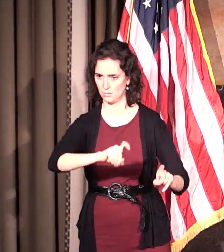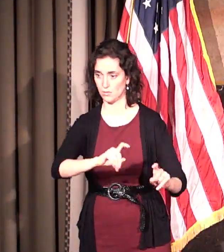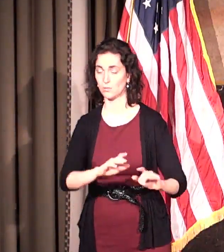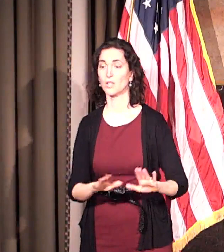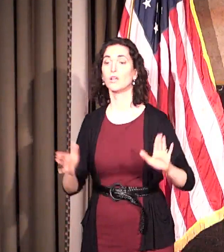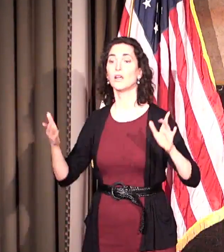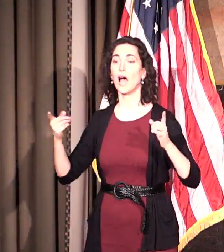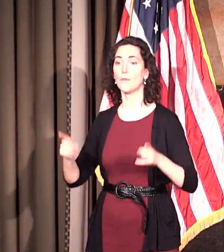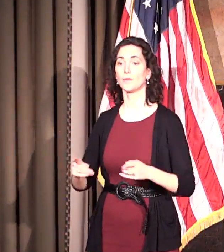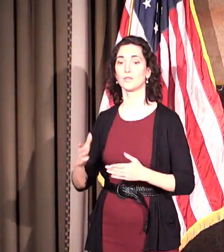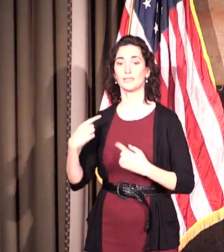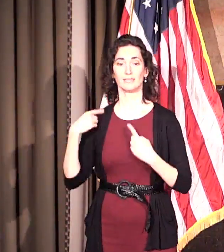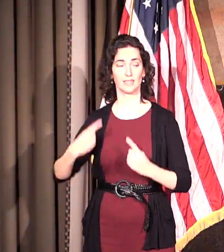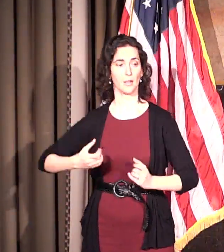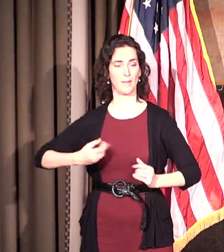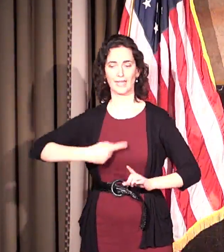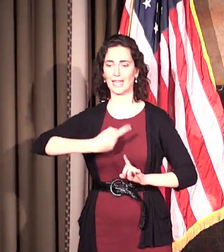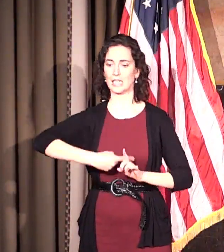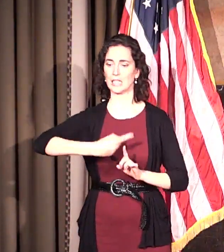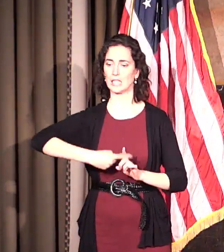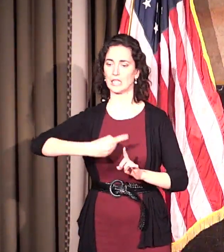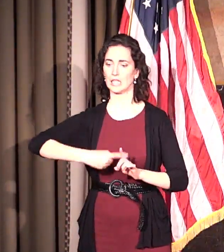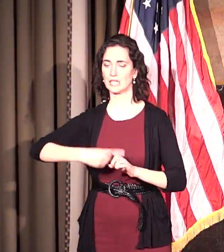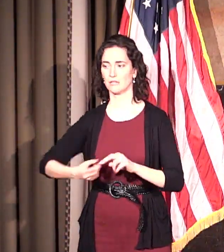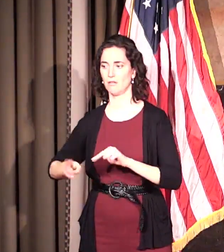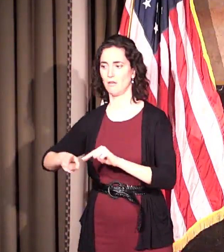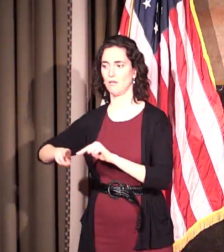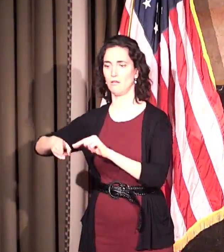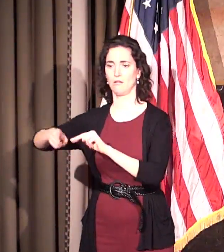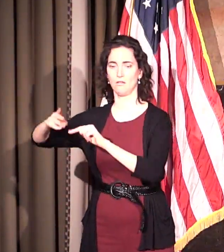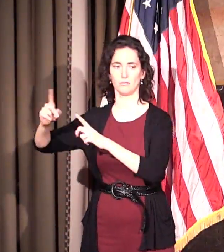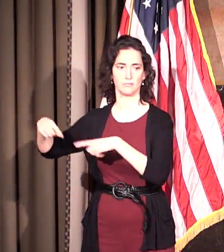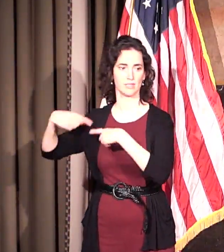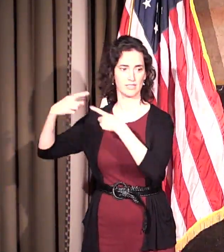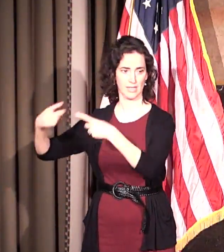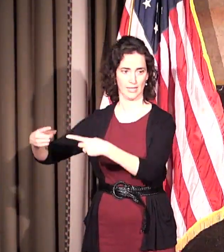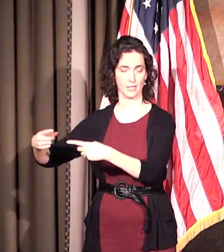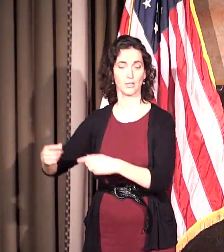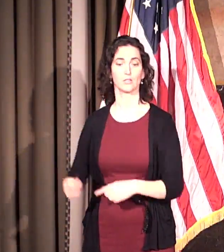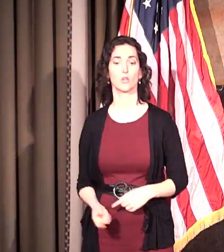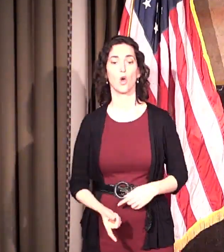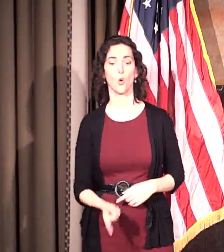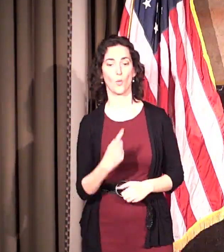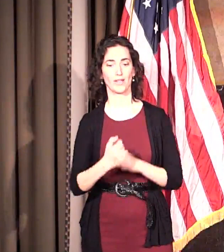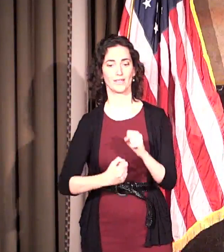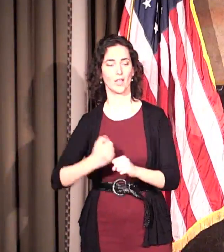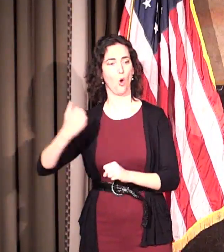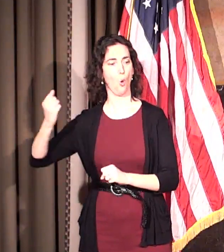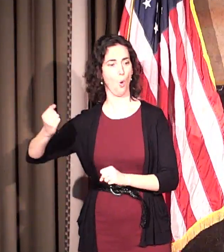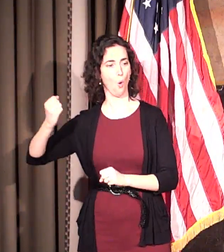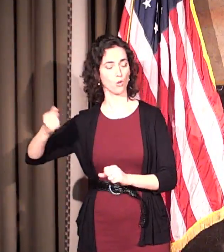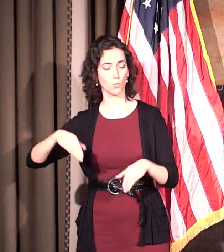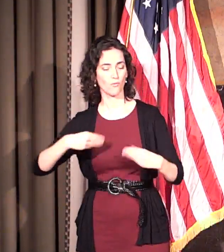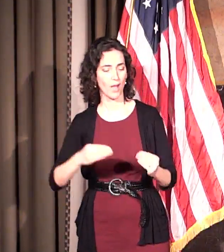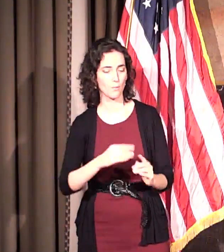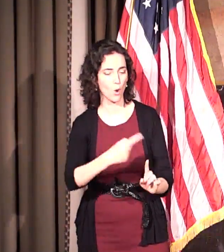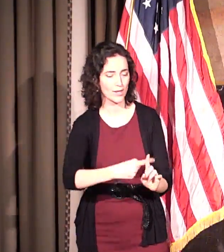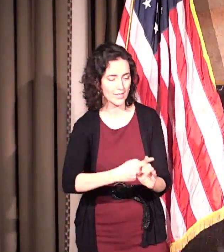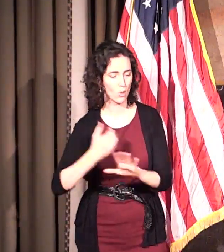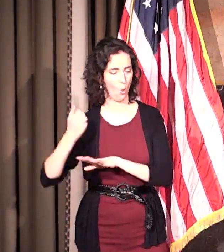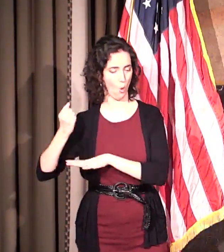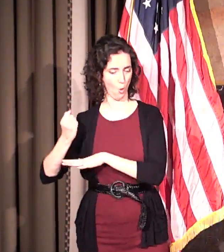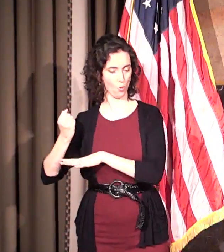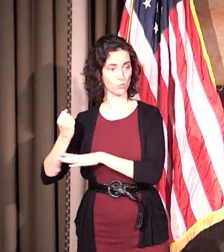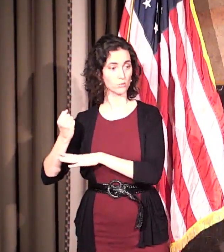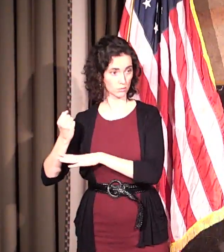that have been stockpiled over time. And so, quite frankly, the one-year moratorium on the leasing, other